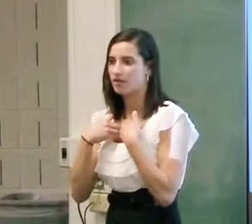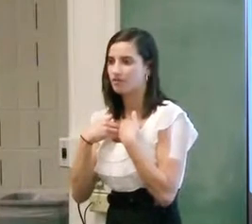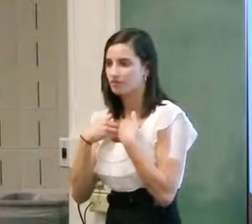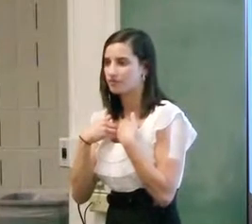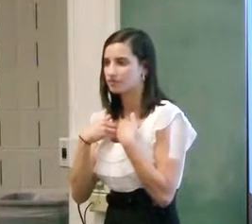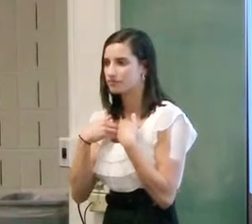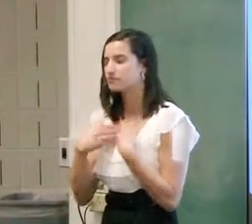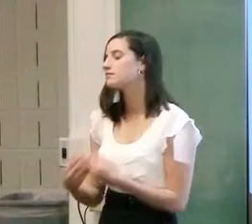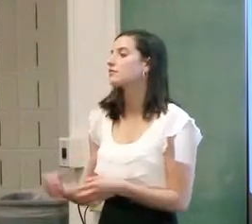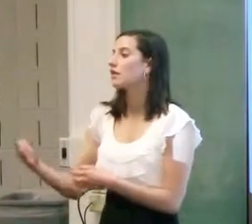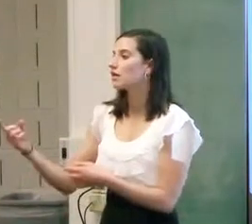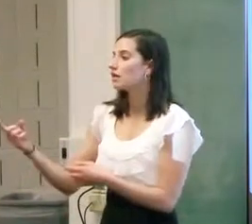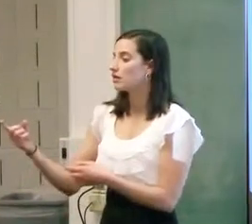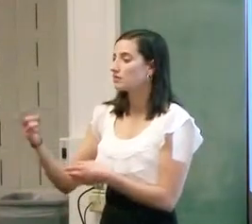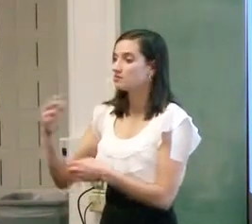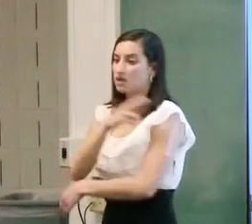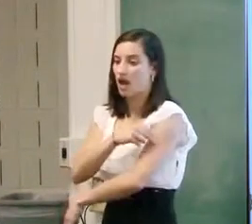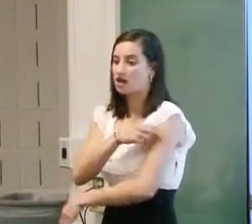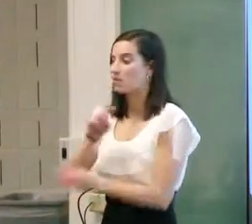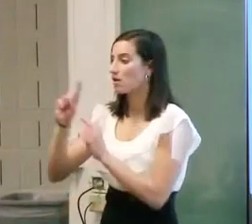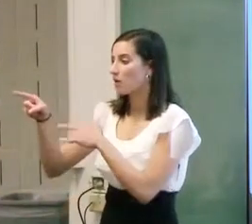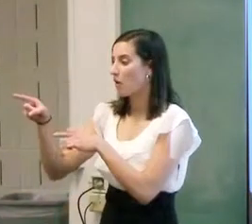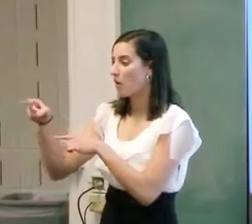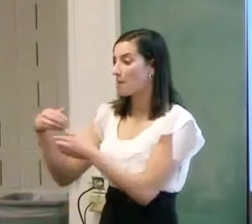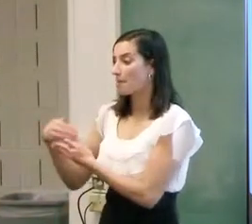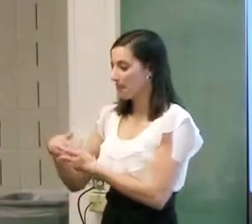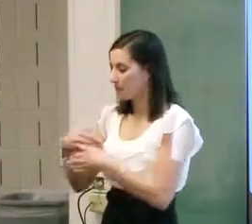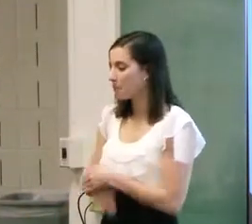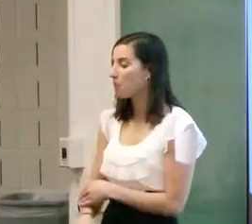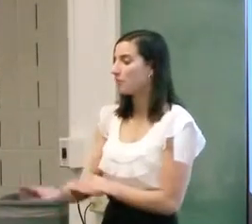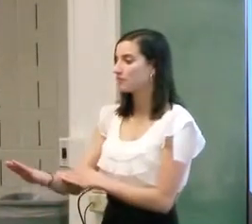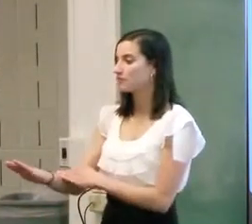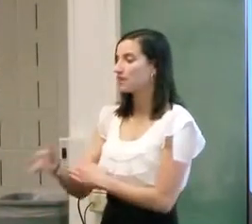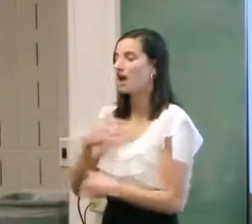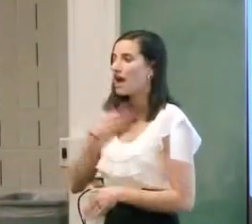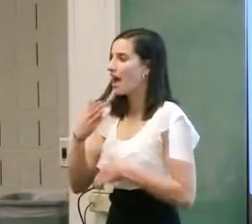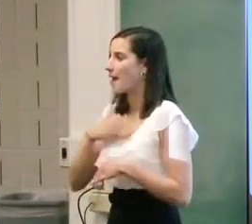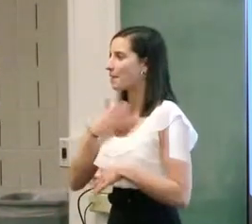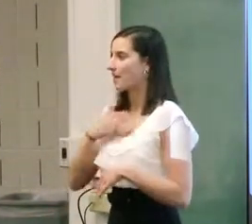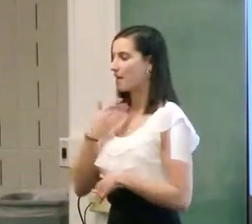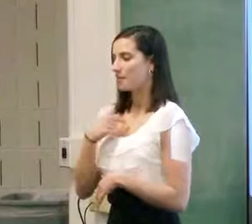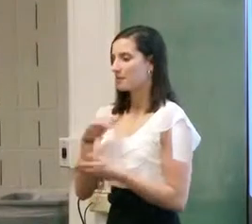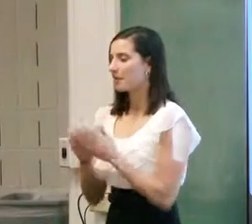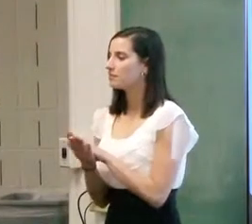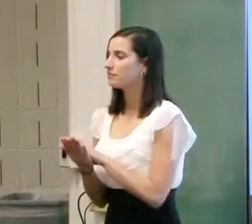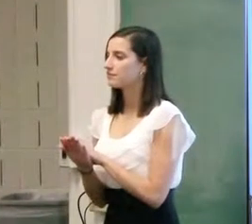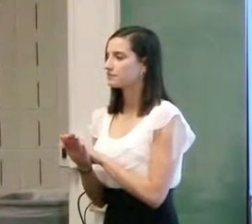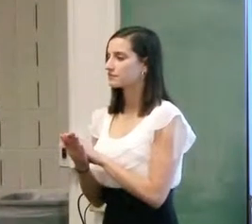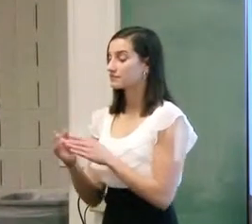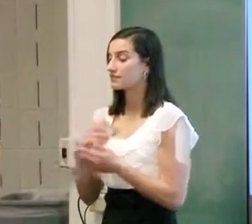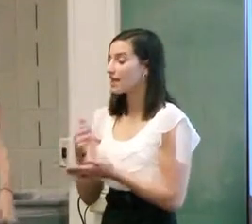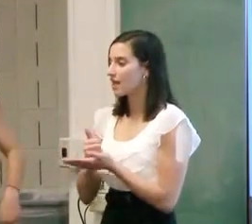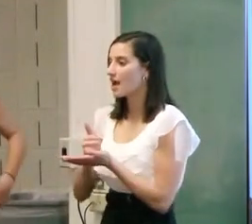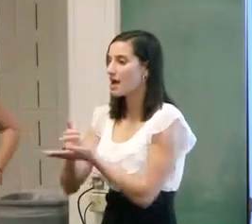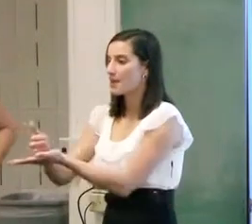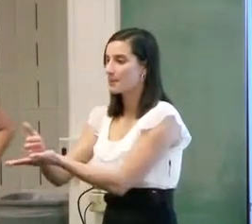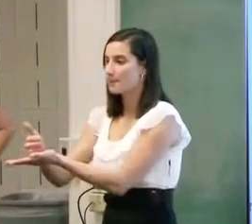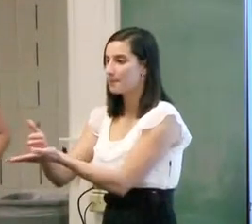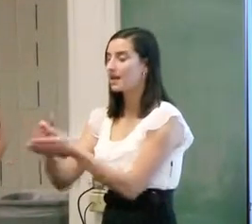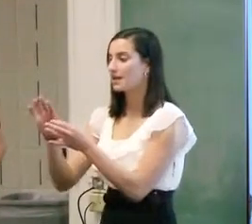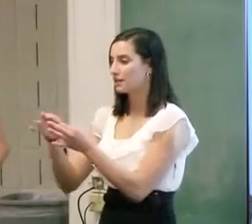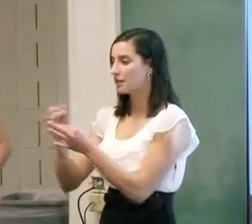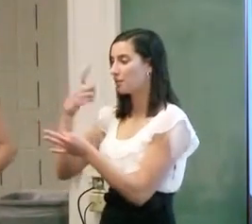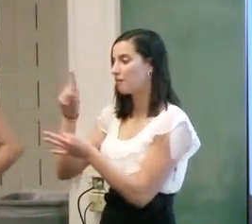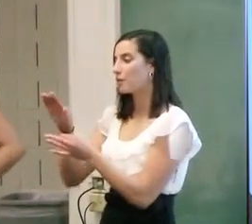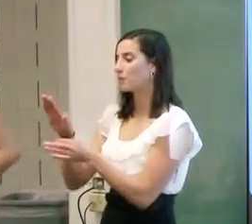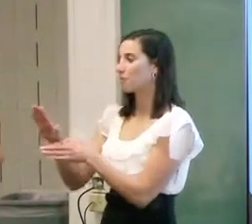She came to the hospital to deliver her baby and I was thrilled. I got to be there during her labor, help her, and even interpret